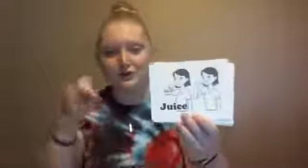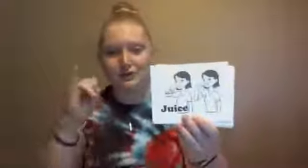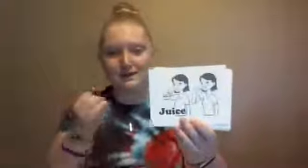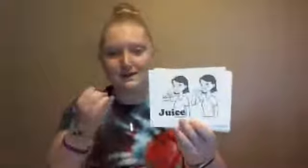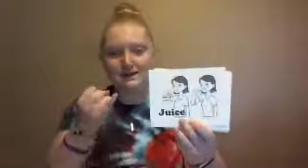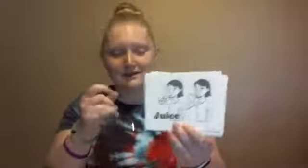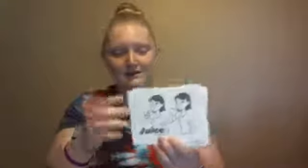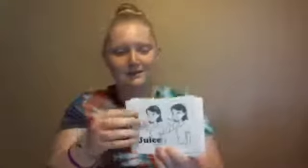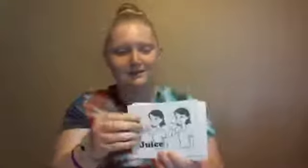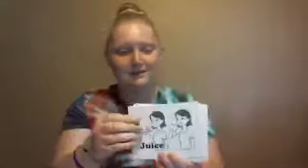juice,